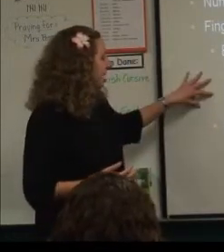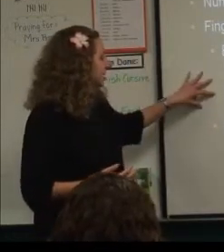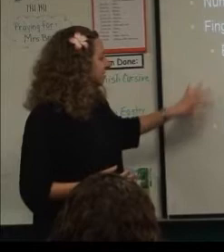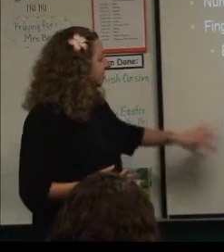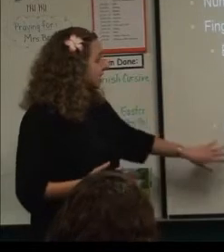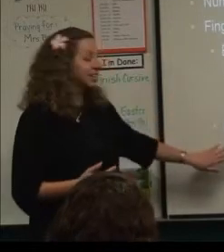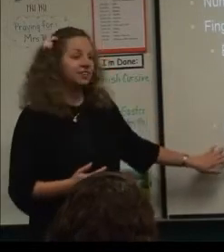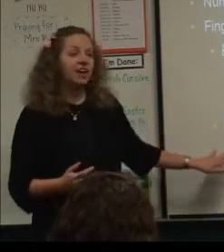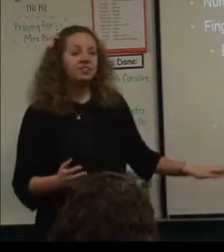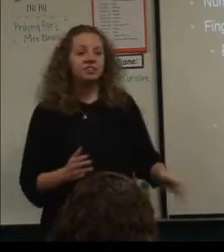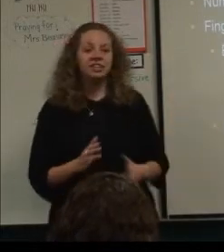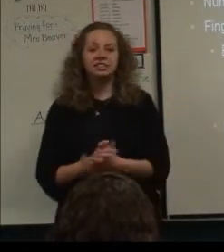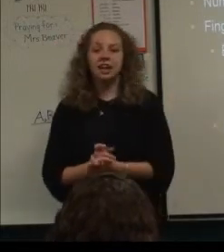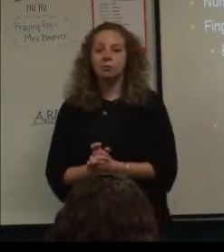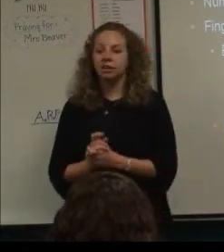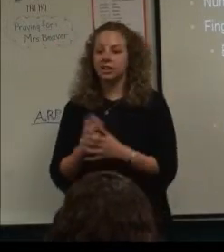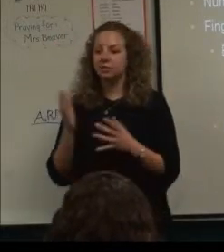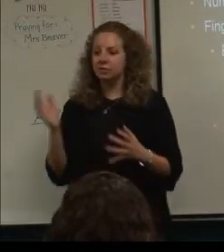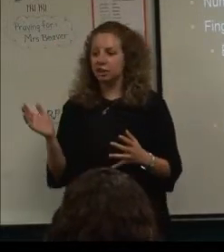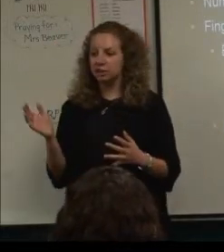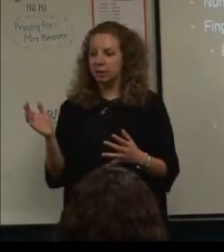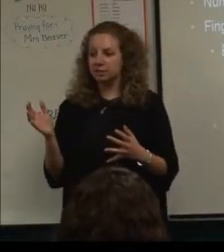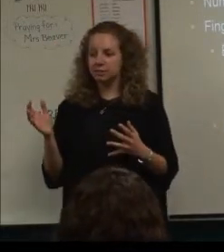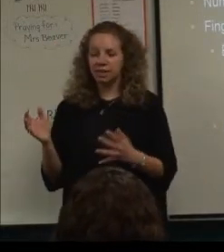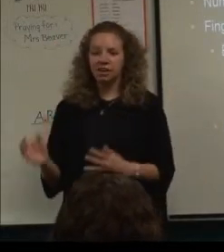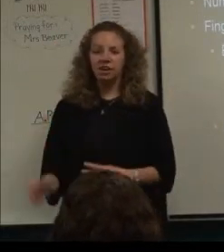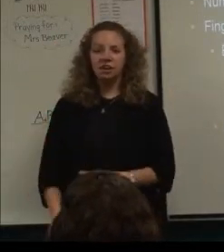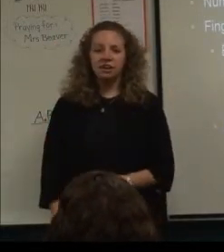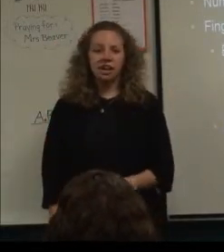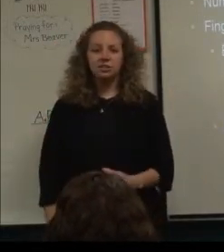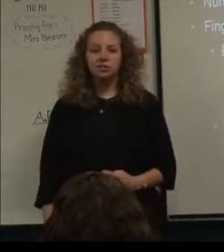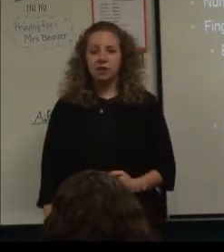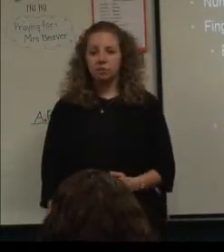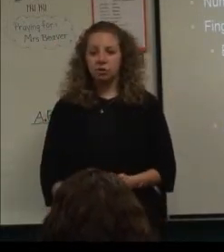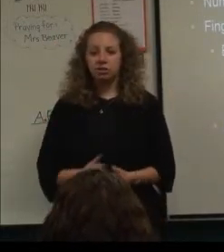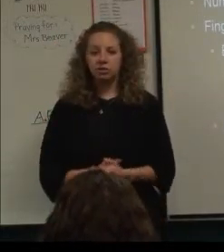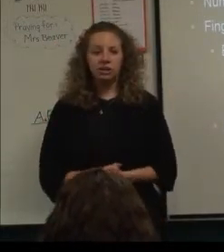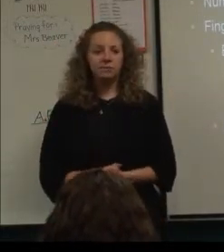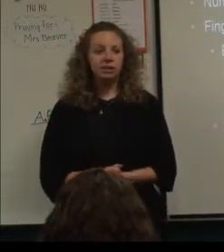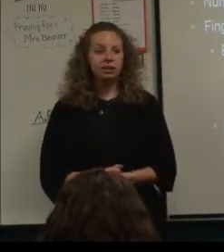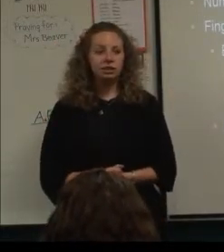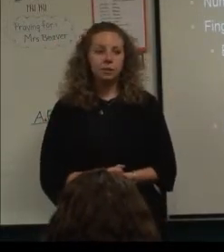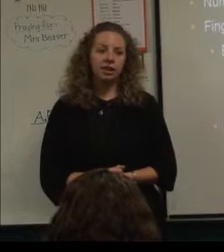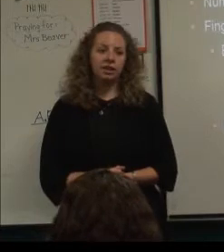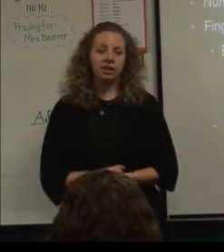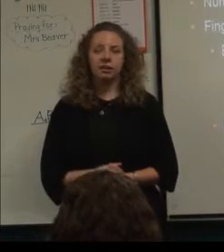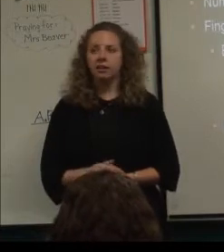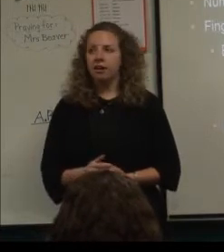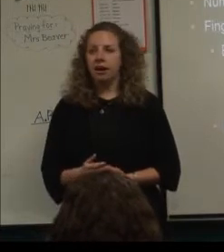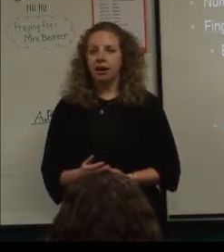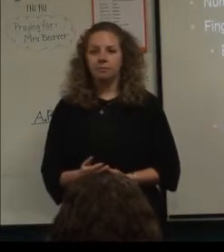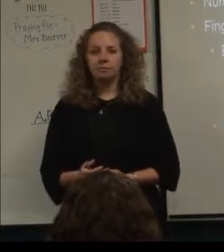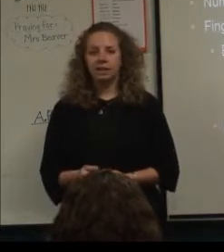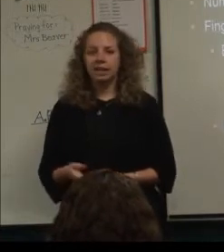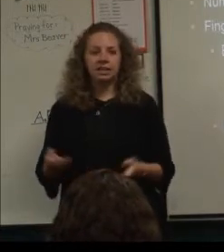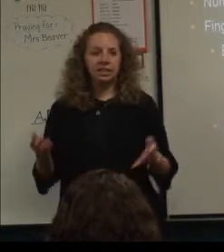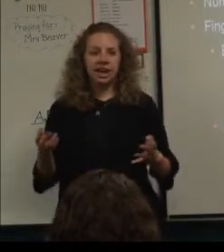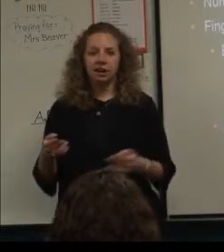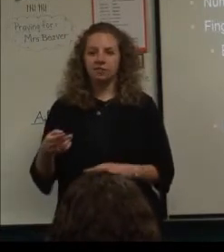that. Okay, now the other thing is that when I do fingerspell something, okay, so if I'm going through it and I'm fingerspelling like I did hair